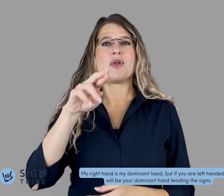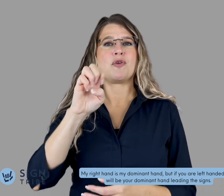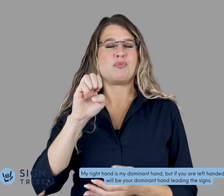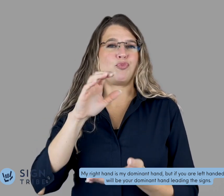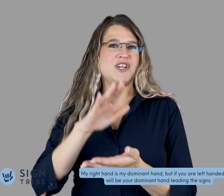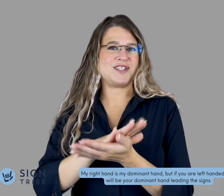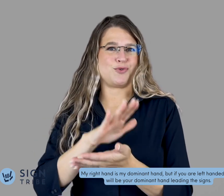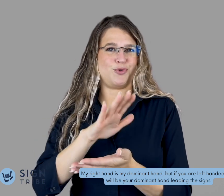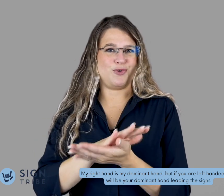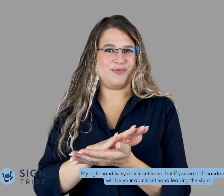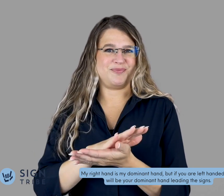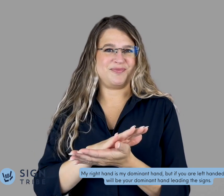Preschool.